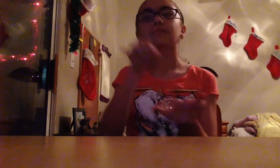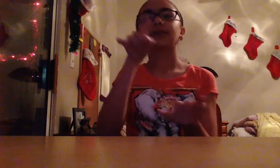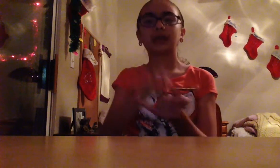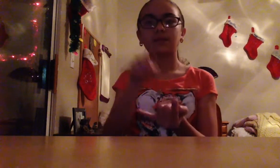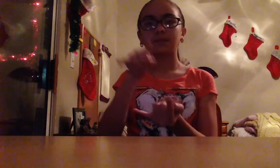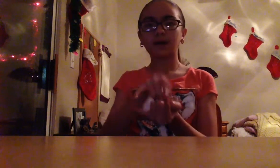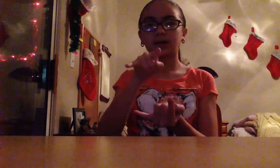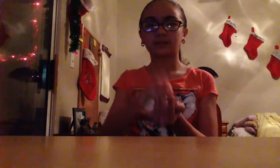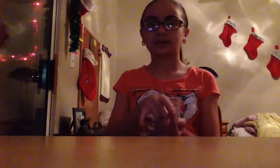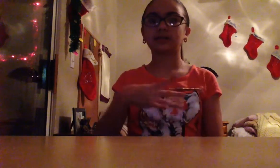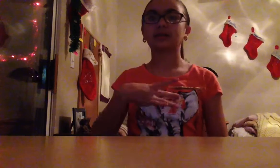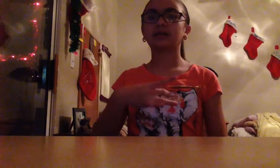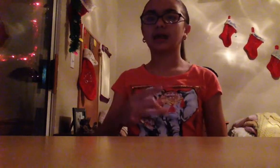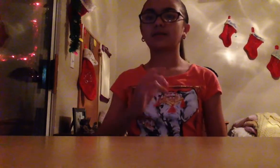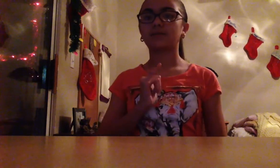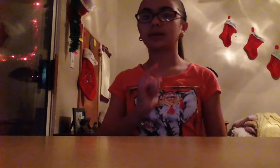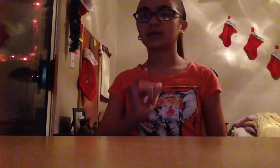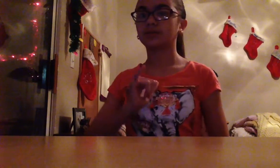And hippopotamuses like me too.